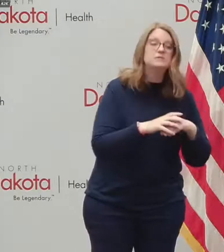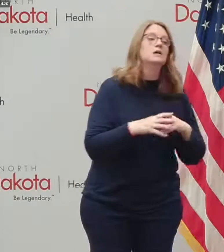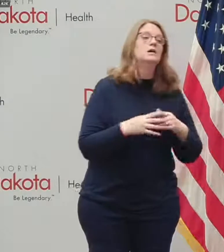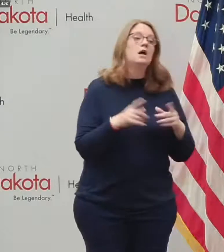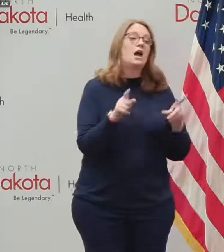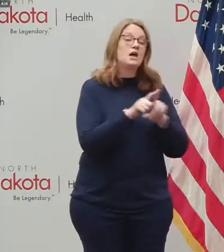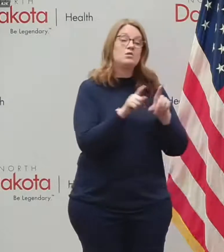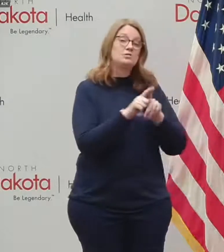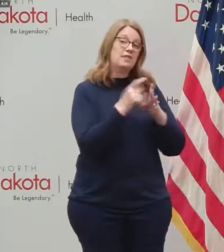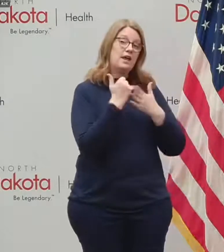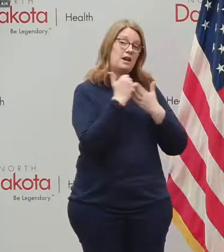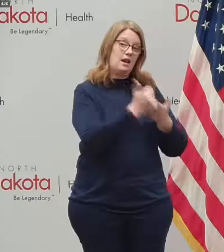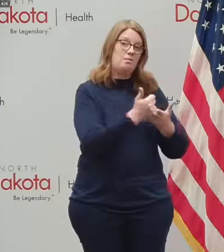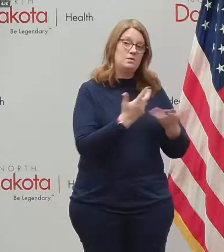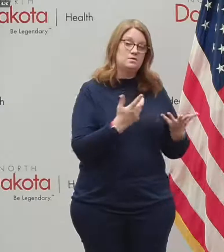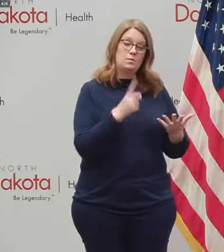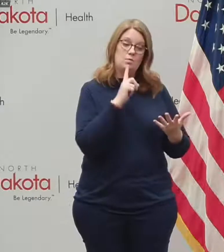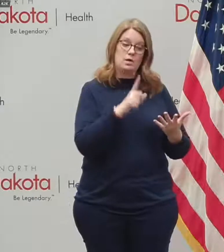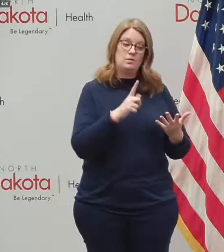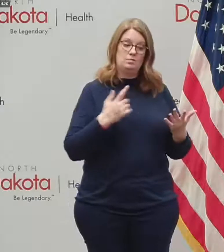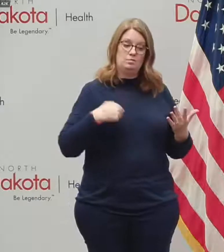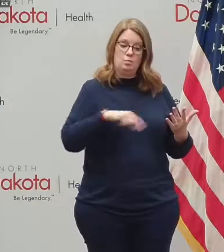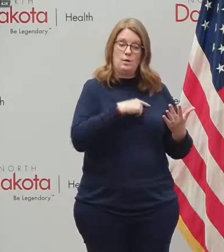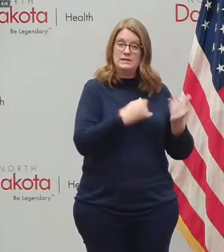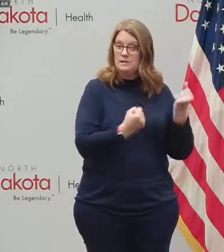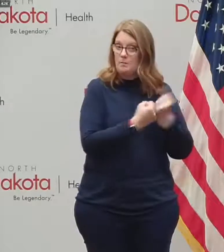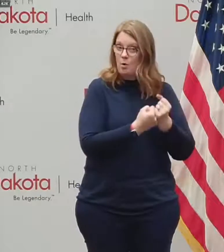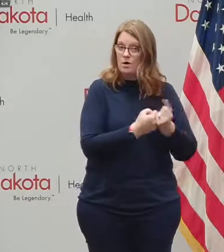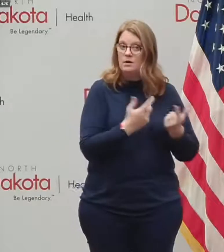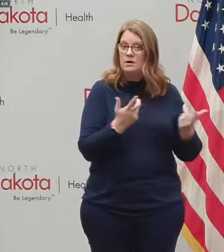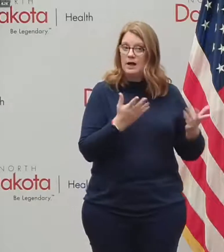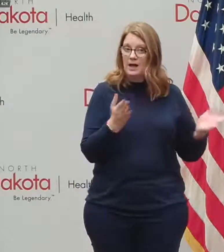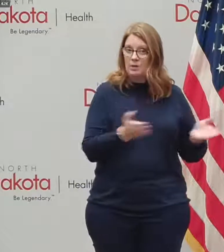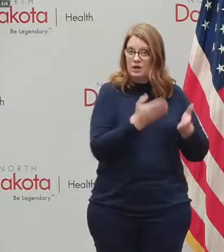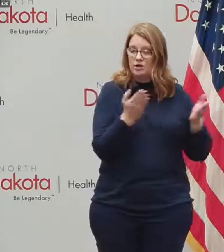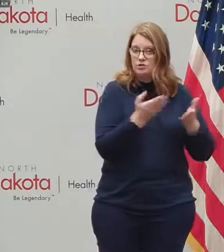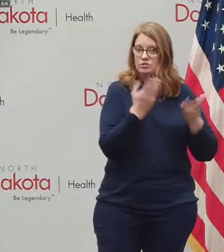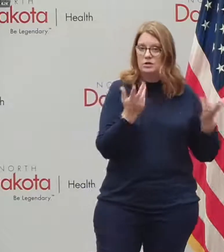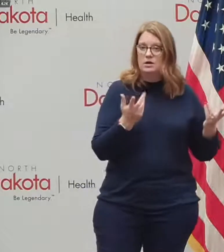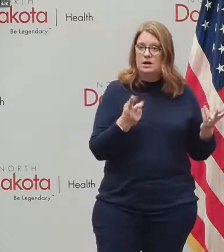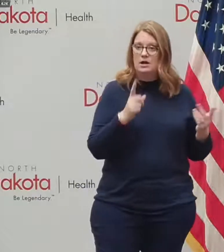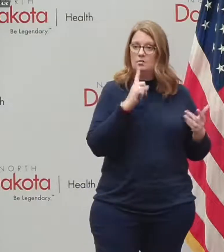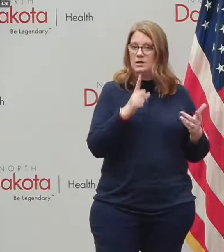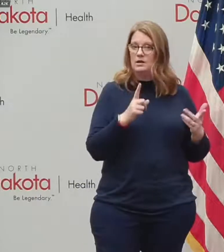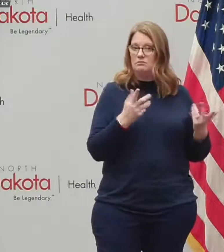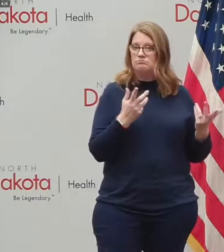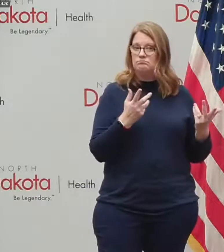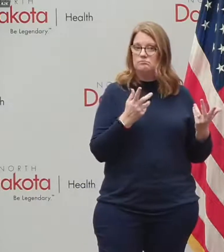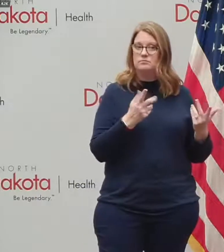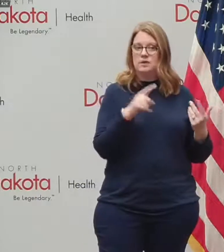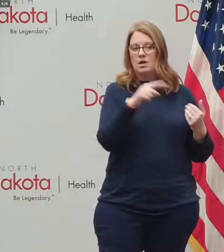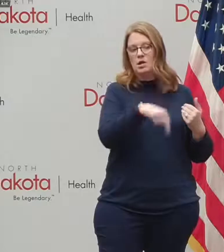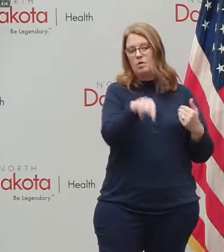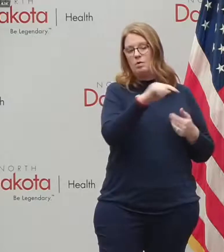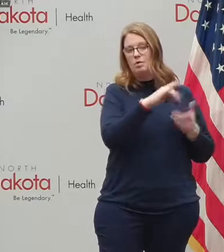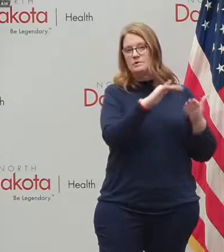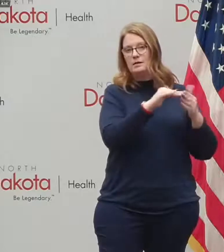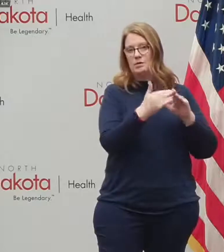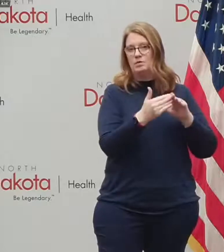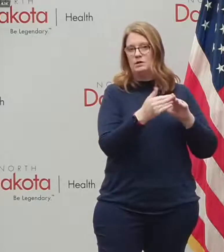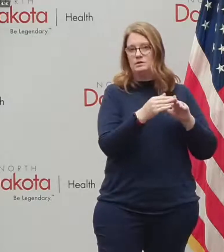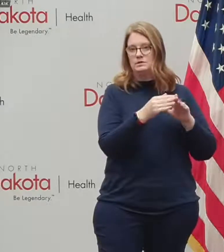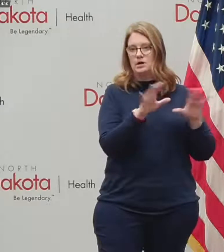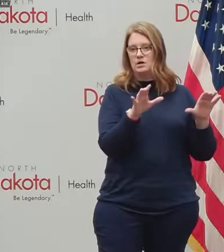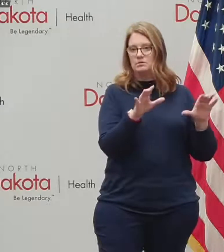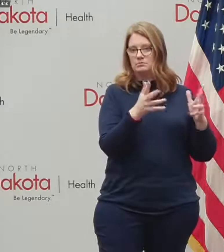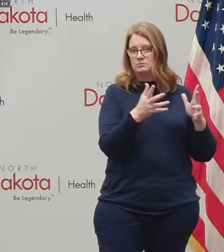can make a difference. So we support those, and we encourage them, and we stand behind those communities that are doing that, because we think